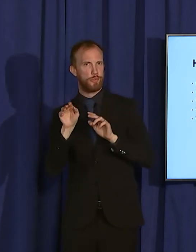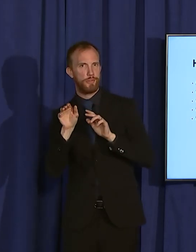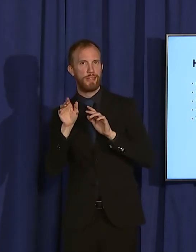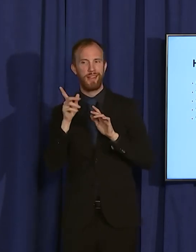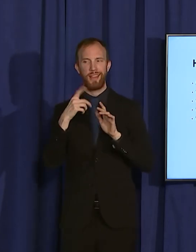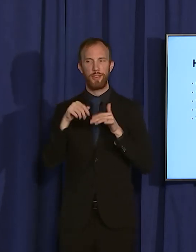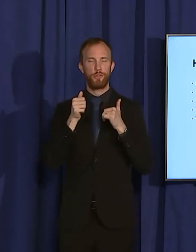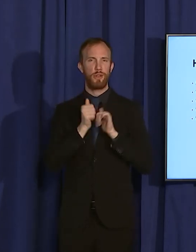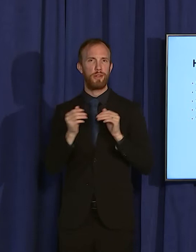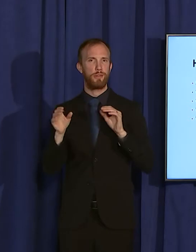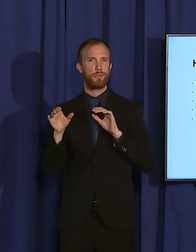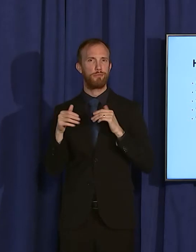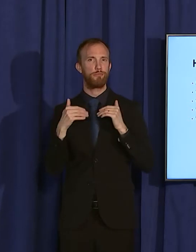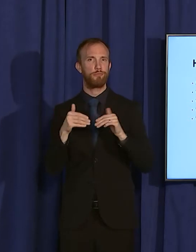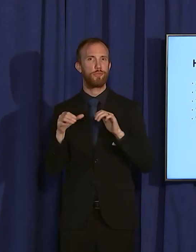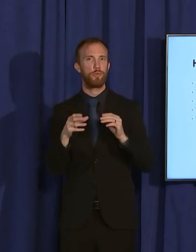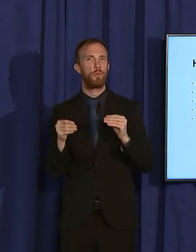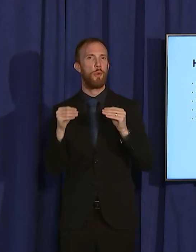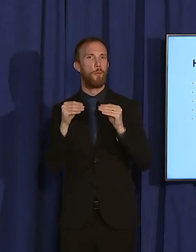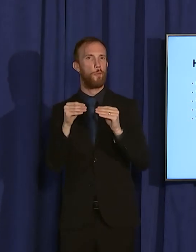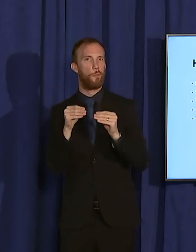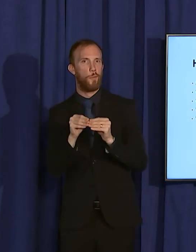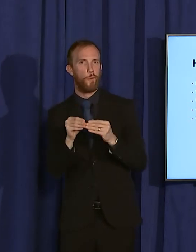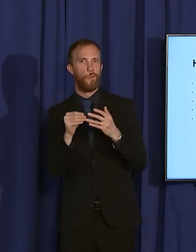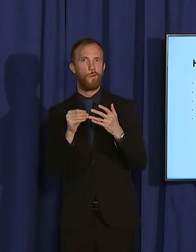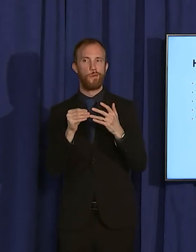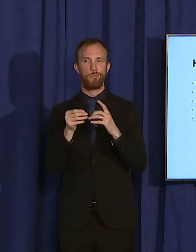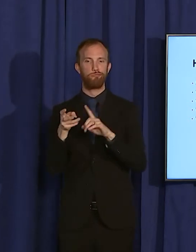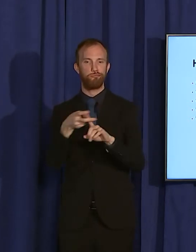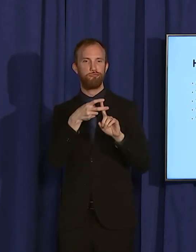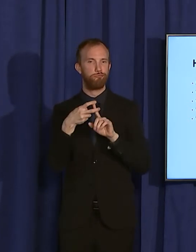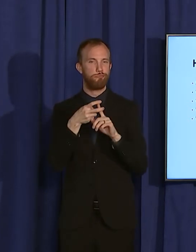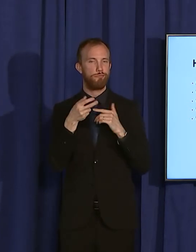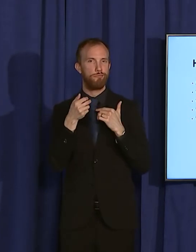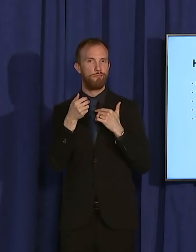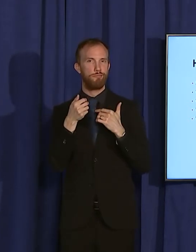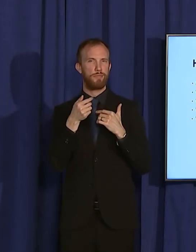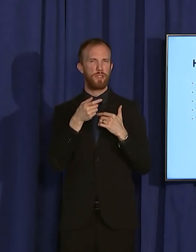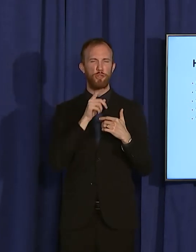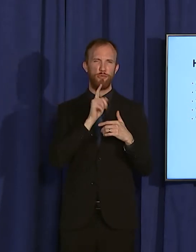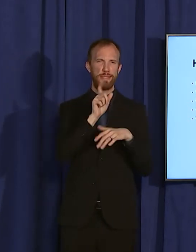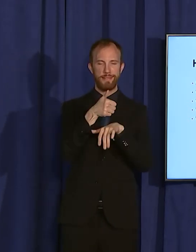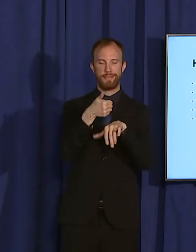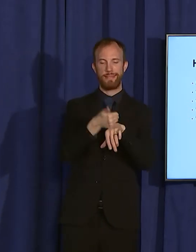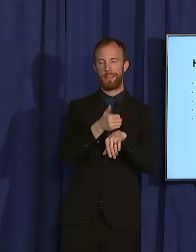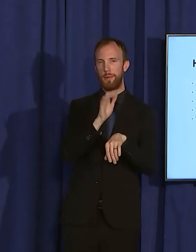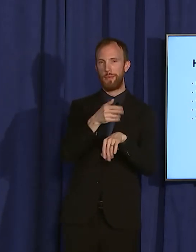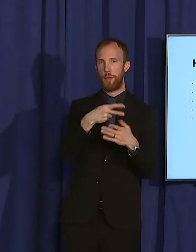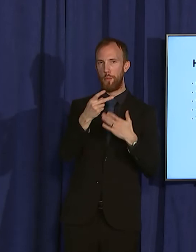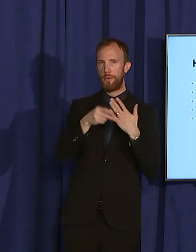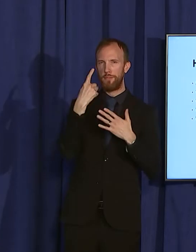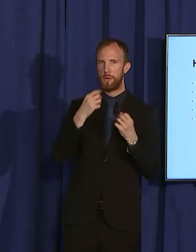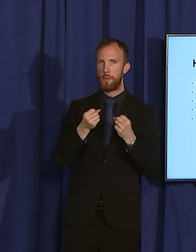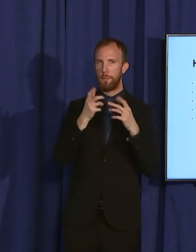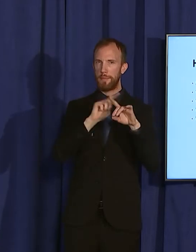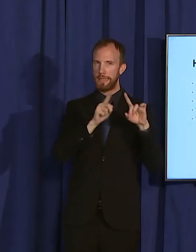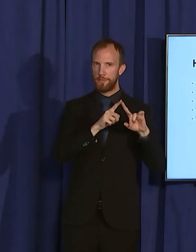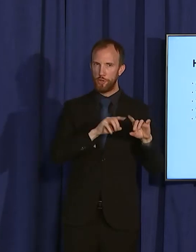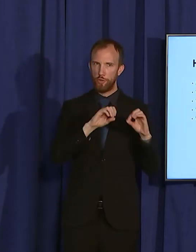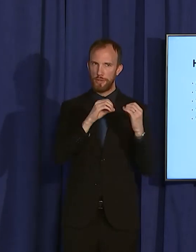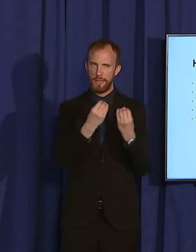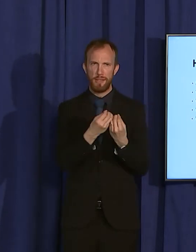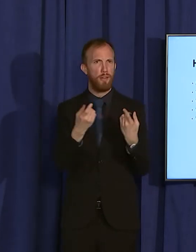vaccine outreach that have done that training, and that vaccine ambassador program is going to be available to other organizations and likely just